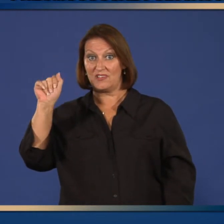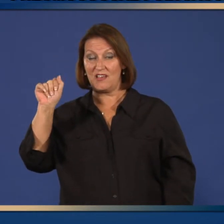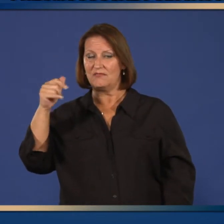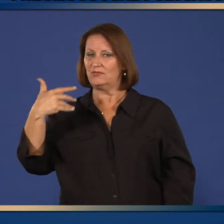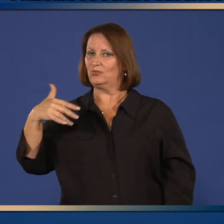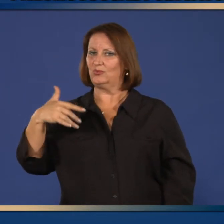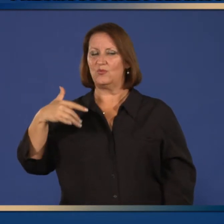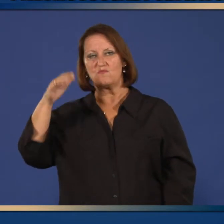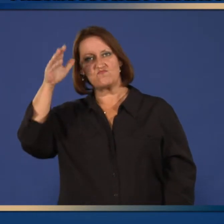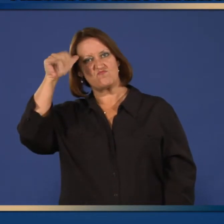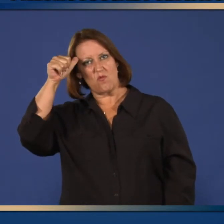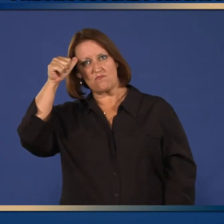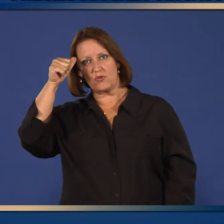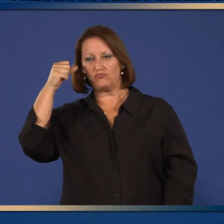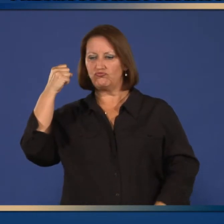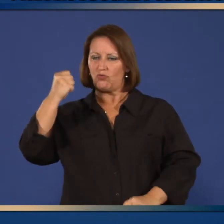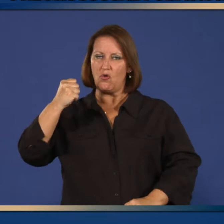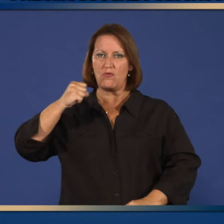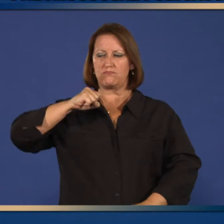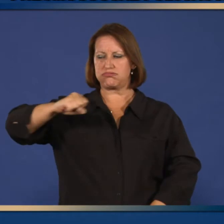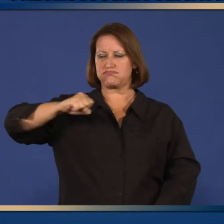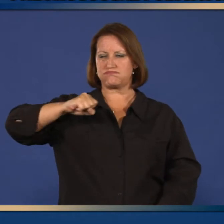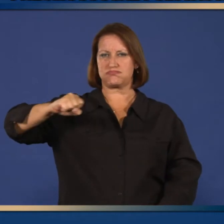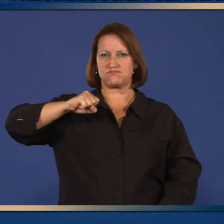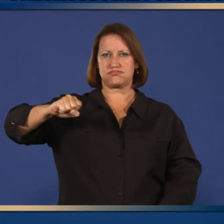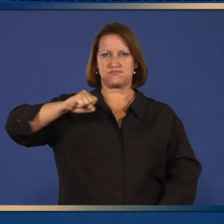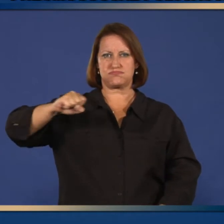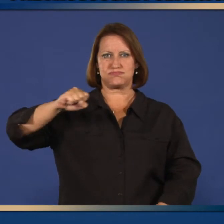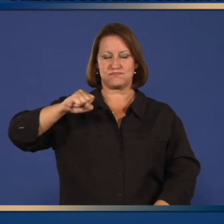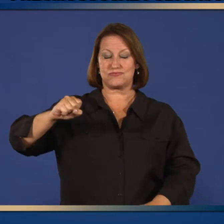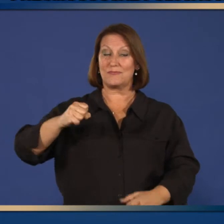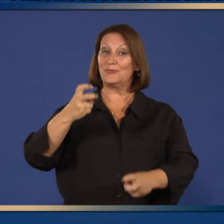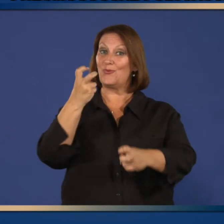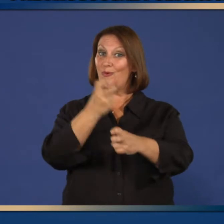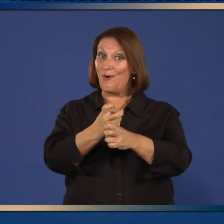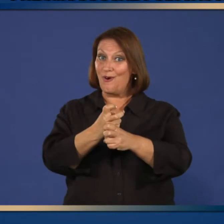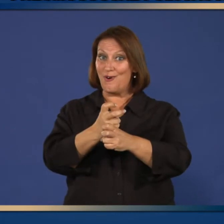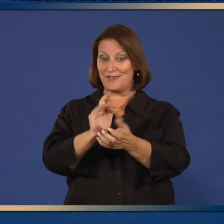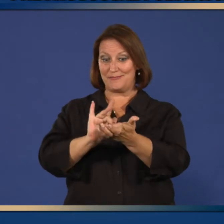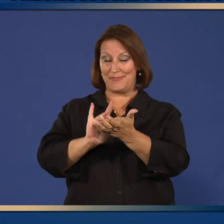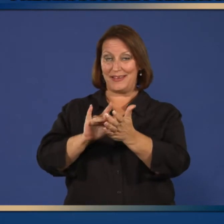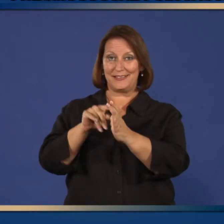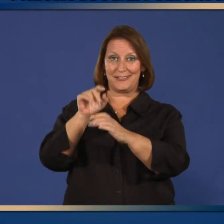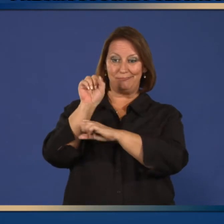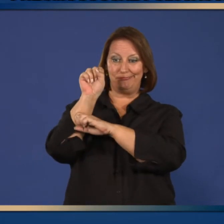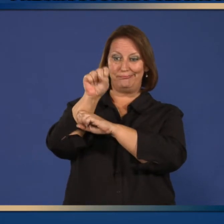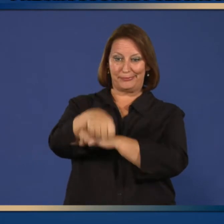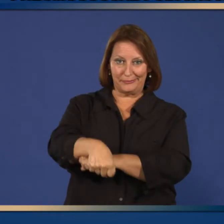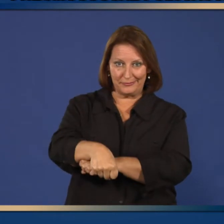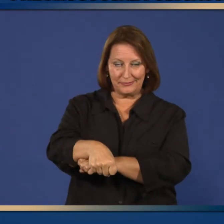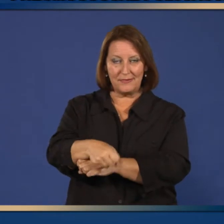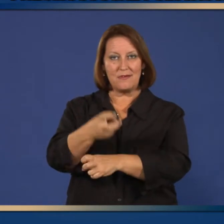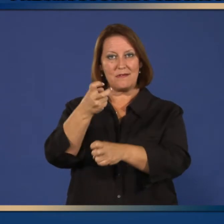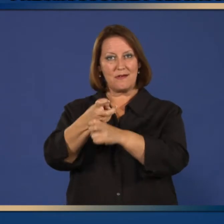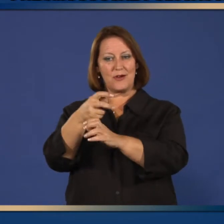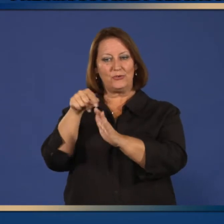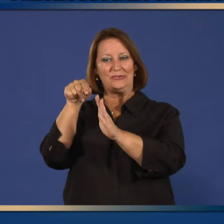effective, but some strains of the disease have become resistant to these drugs.